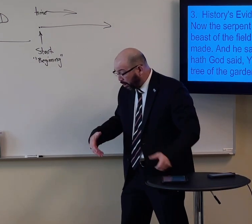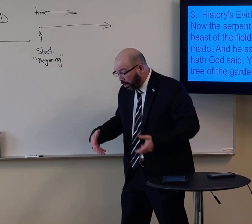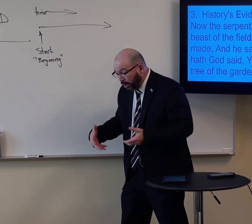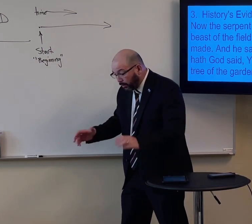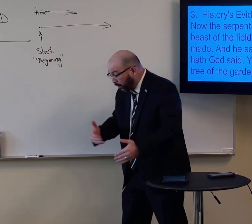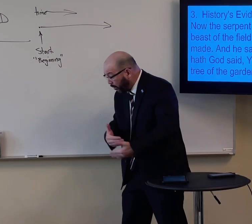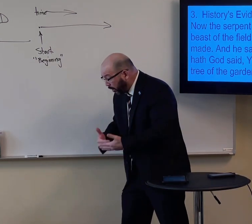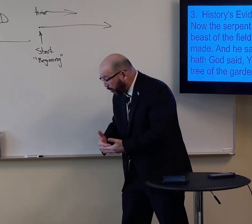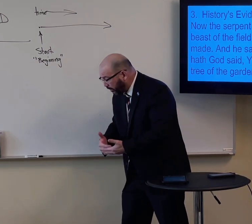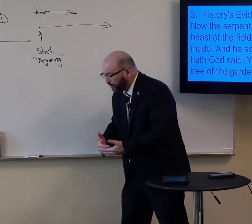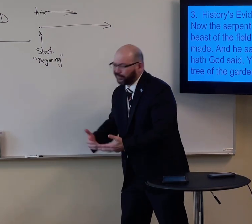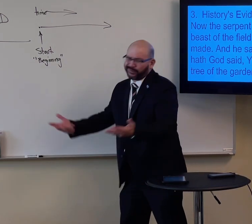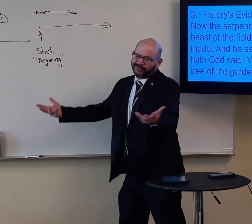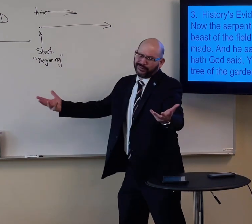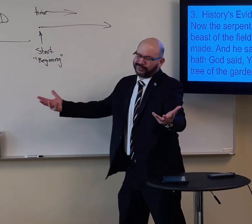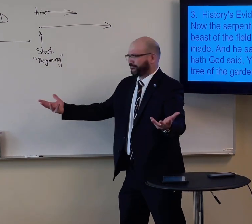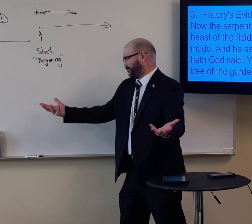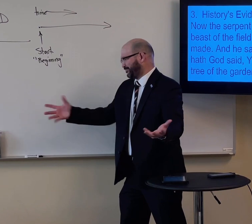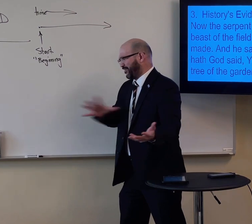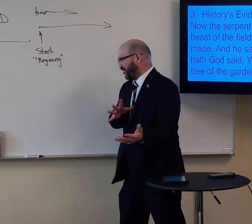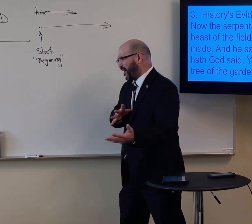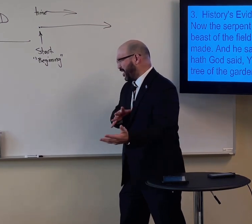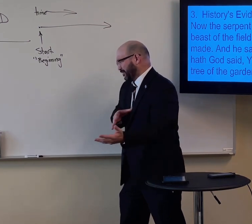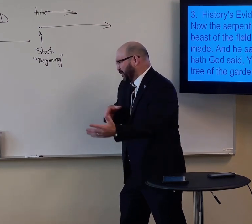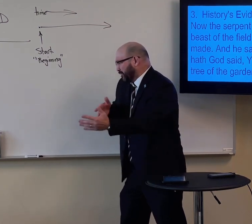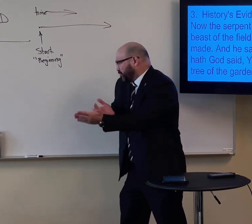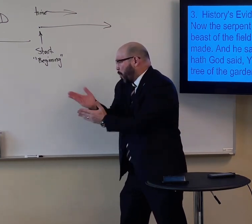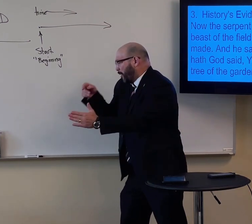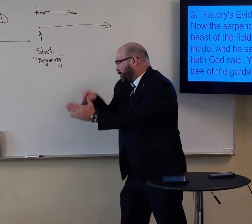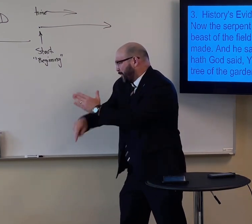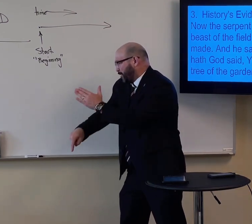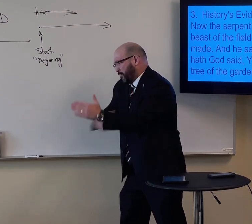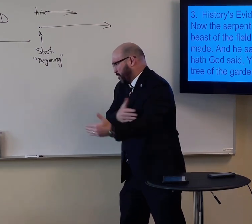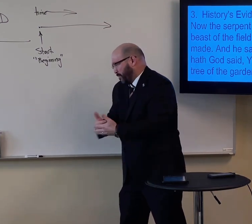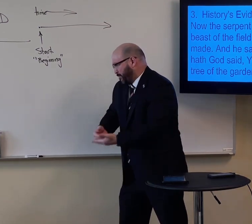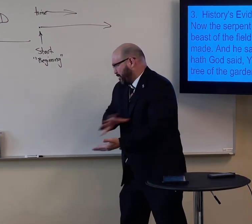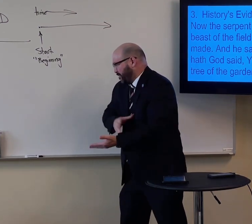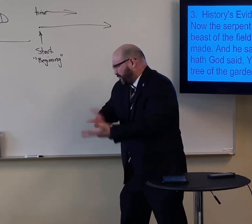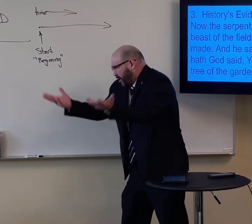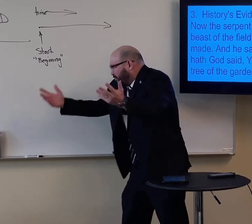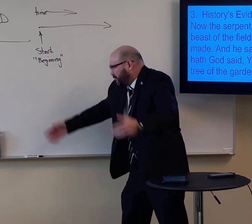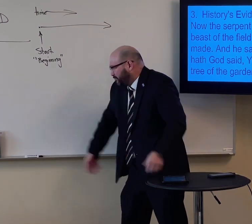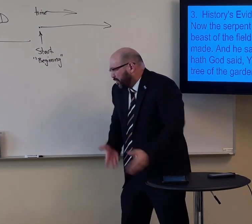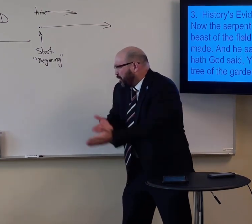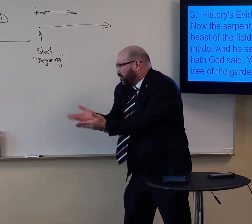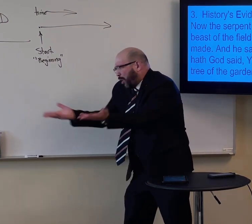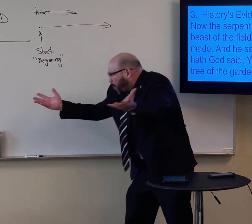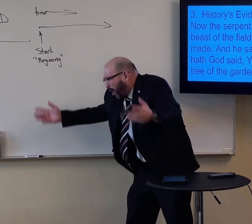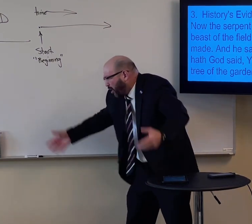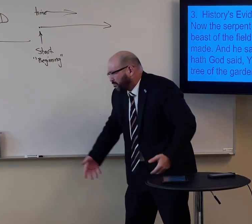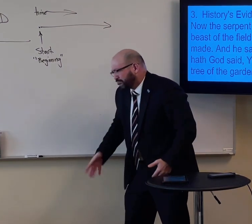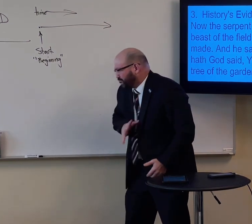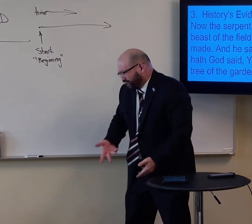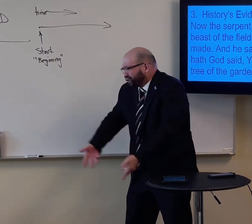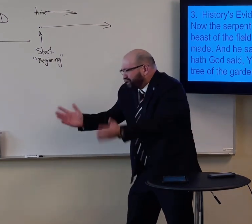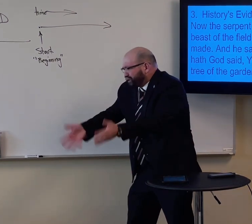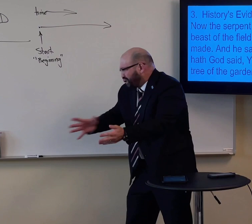If you're pregnant, but you don't want the baby? Yeah, it's fine. We can just, we'll just take the baby out of you and kill it. Yes.